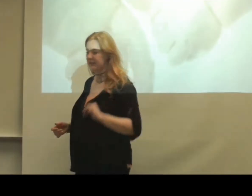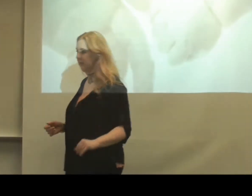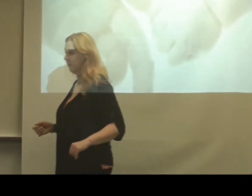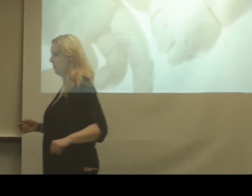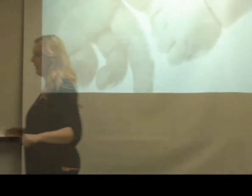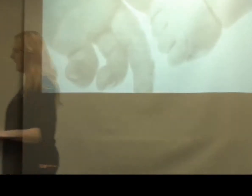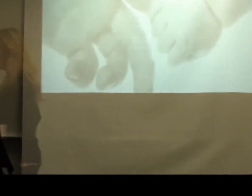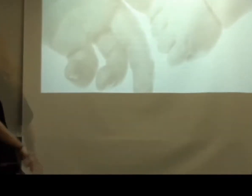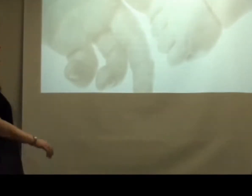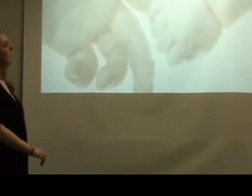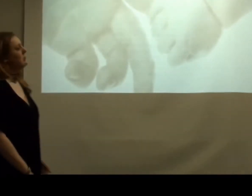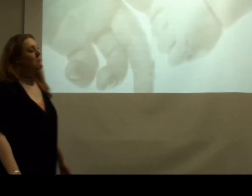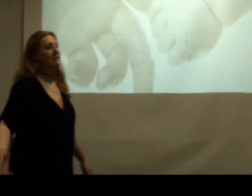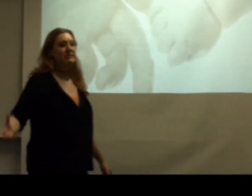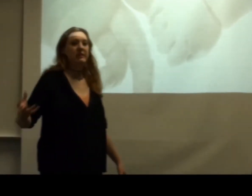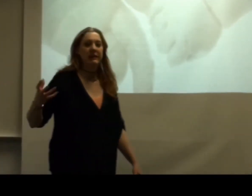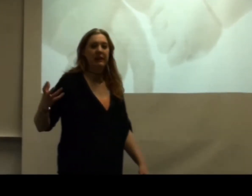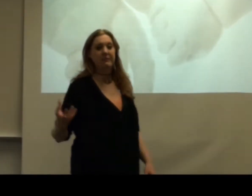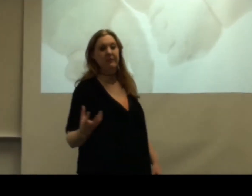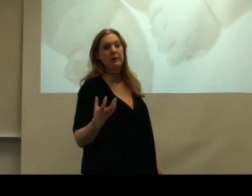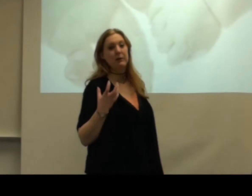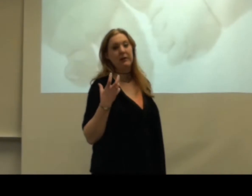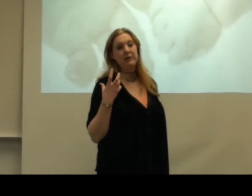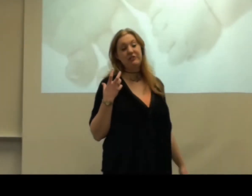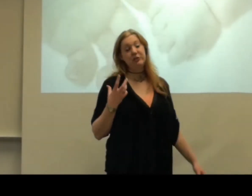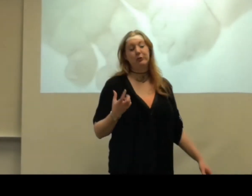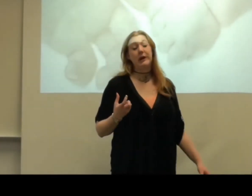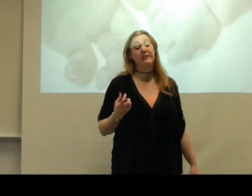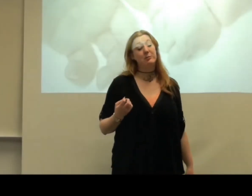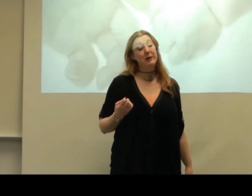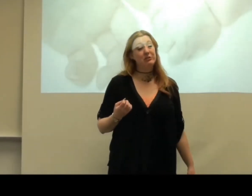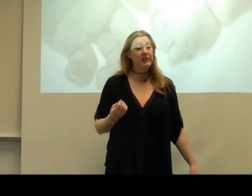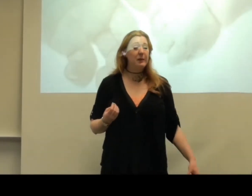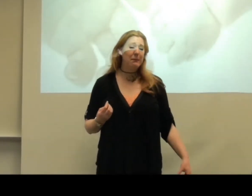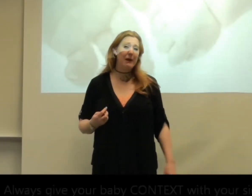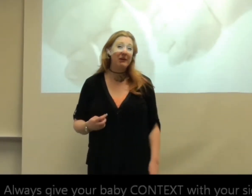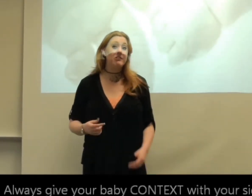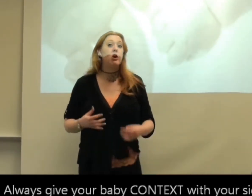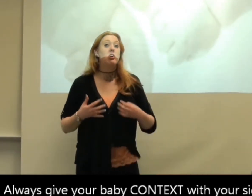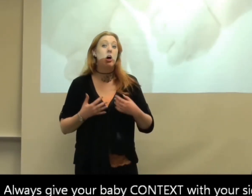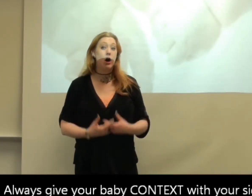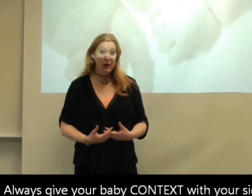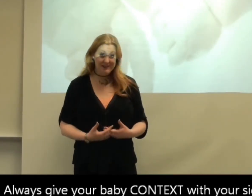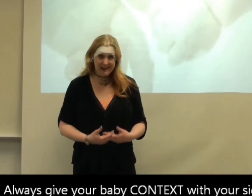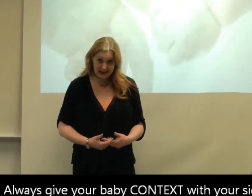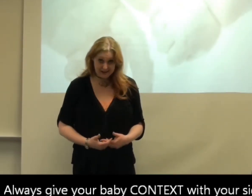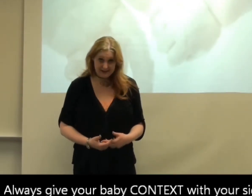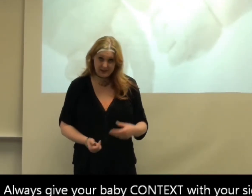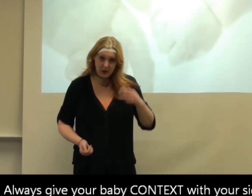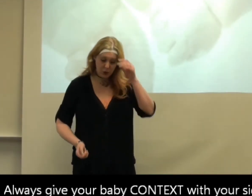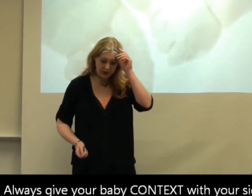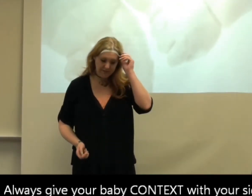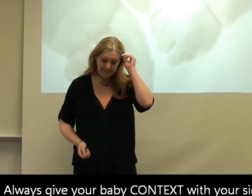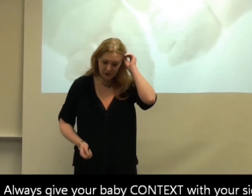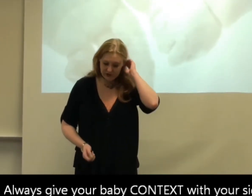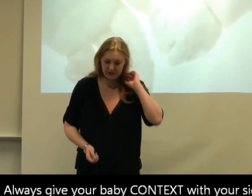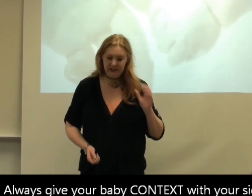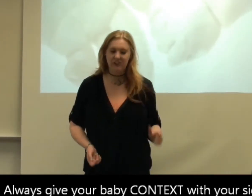their little minds. As I was saying, you must give the children, especially the babies, context when you're first teaching